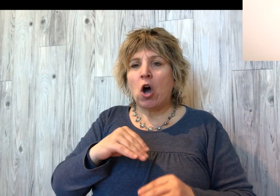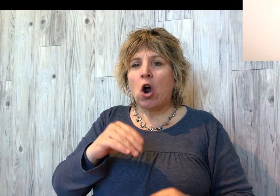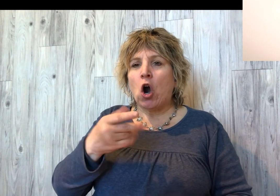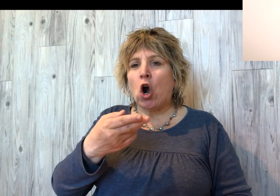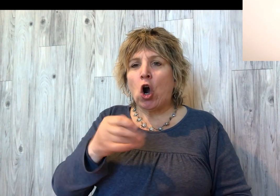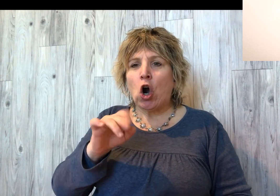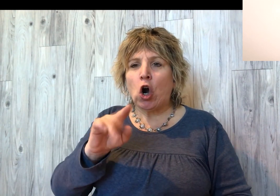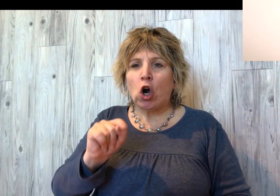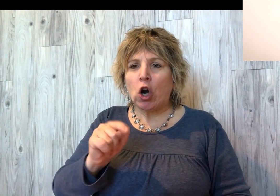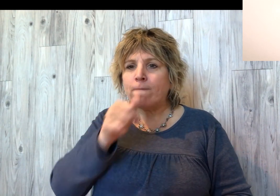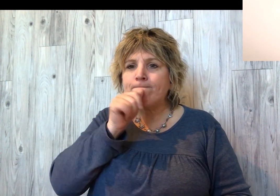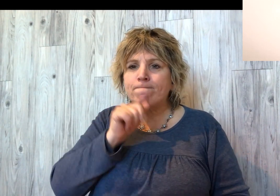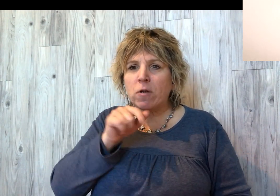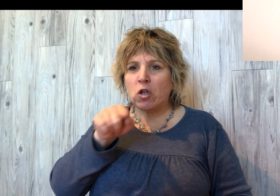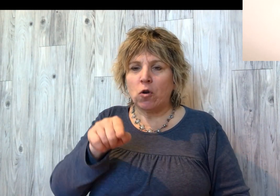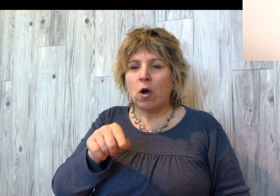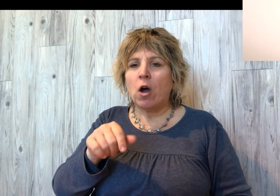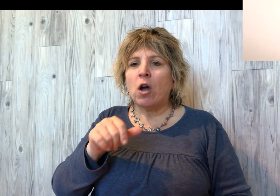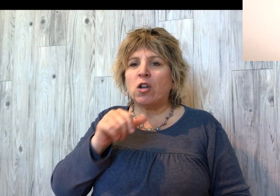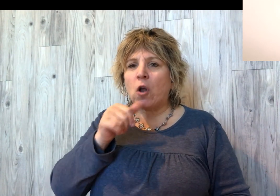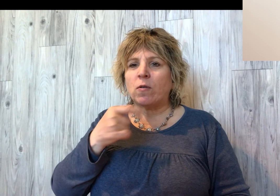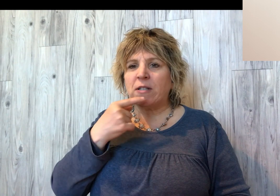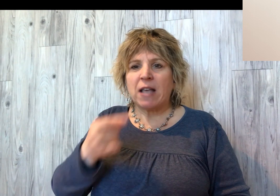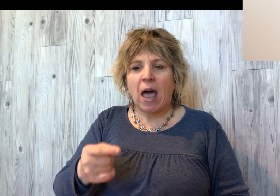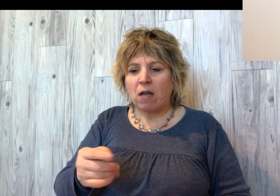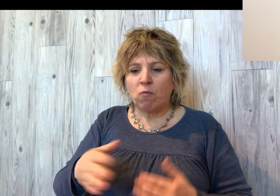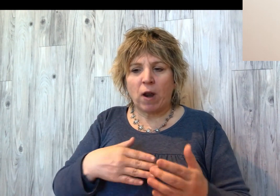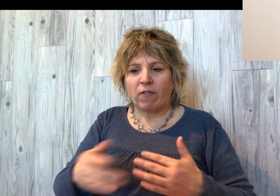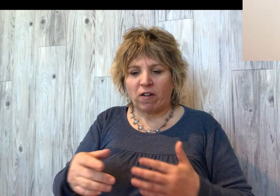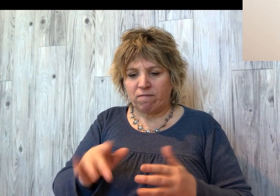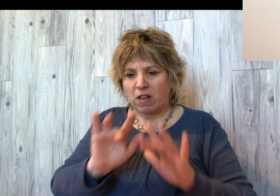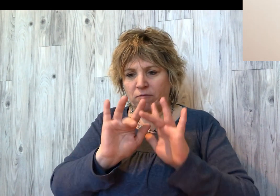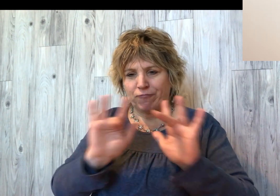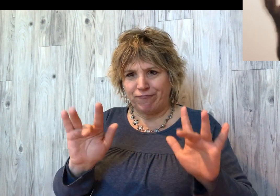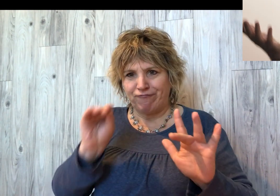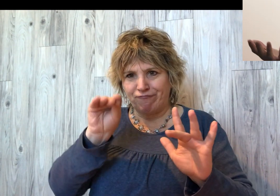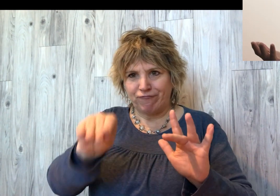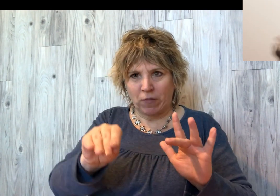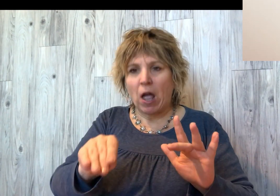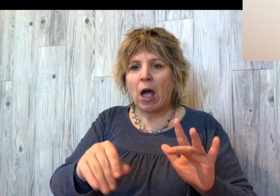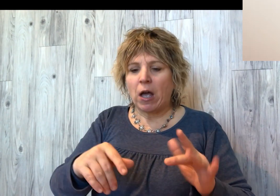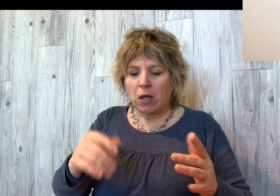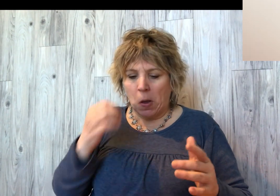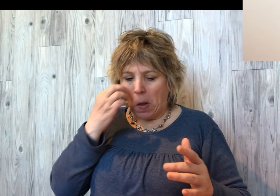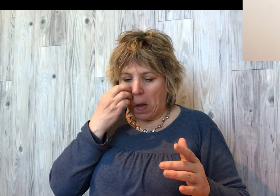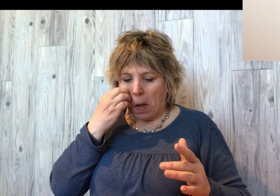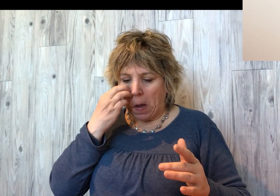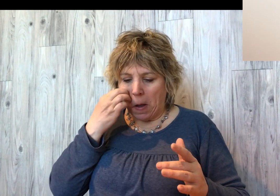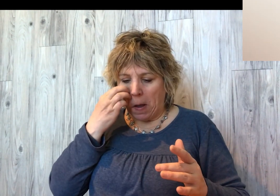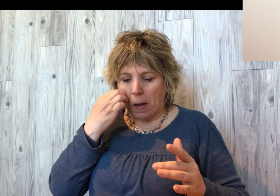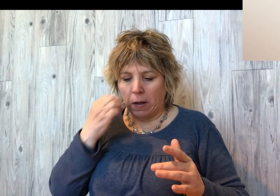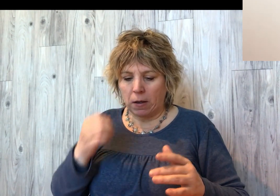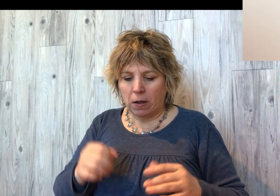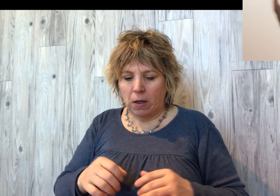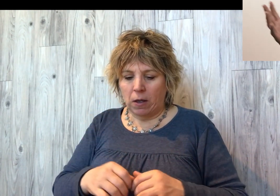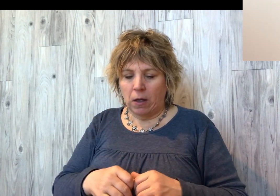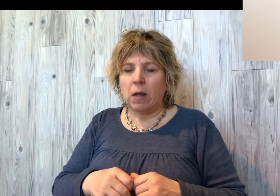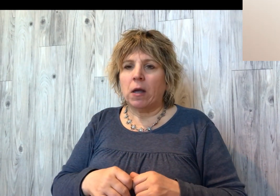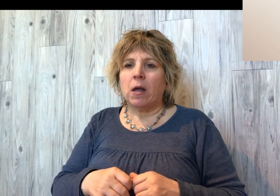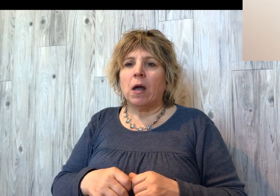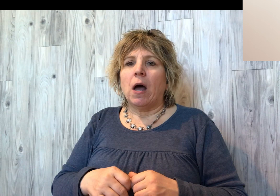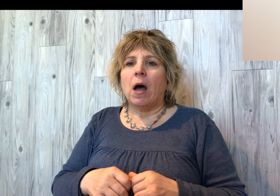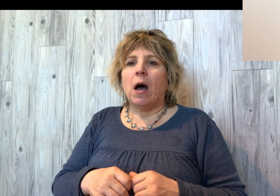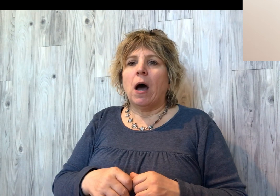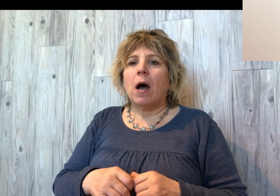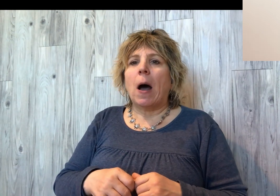give a... Fill in the blank. Some don't say rip. Some say other things. Usually fools say other things. And I won't get into that right now because we be in church right